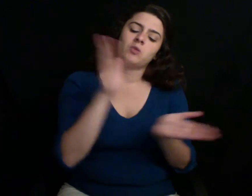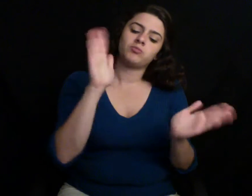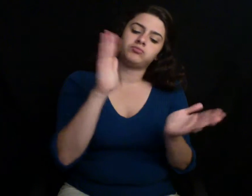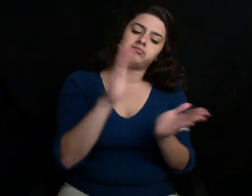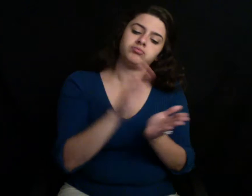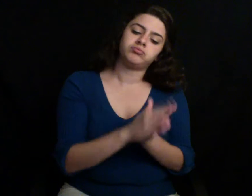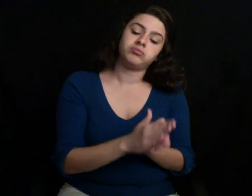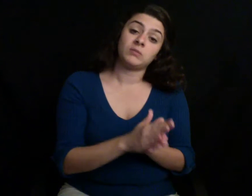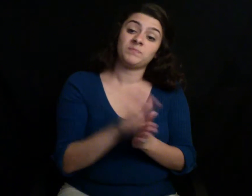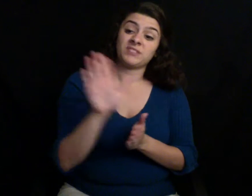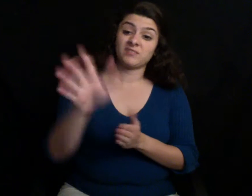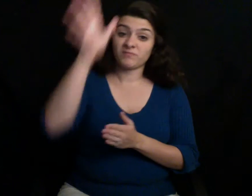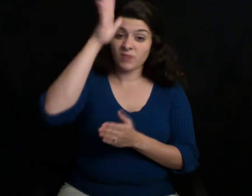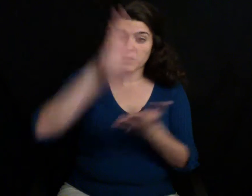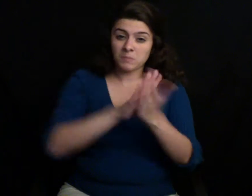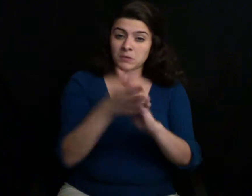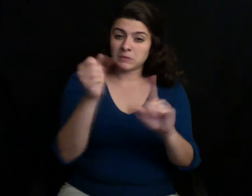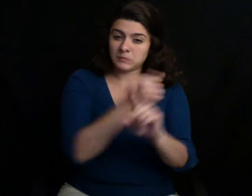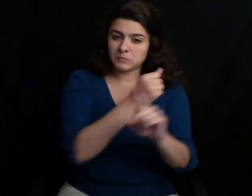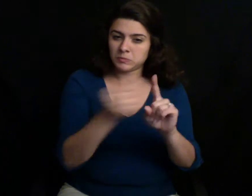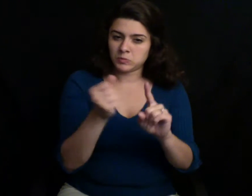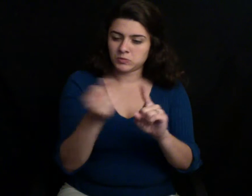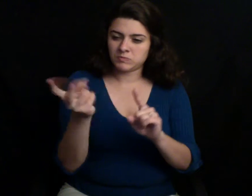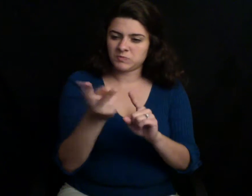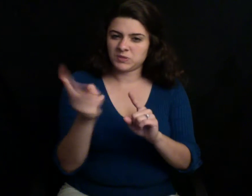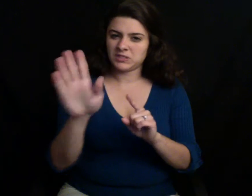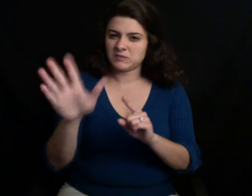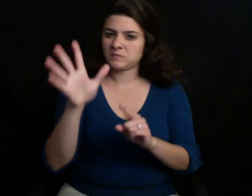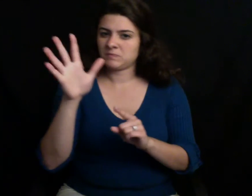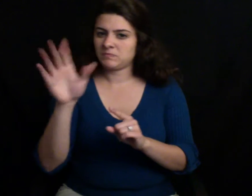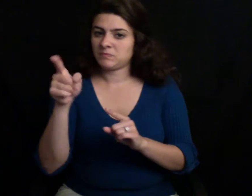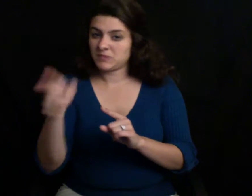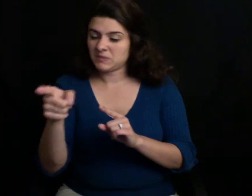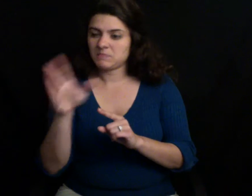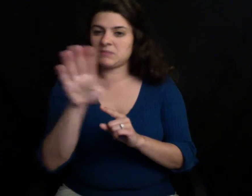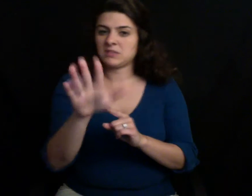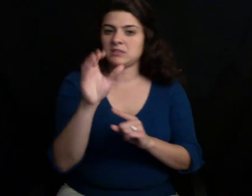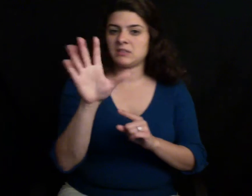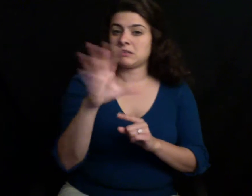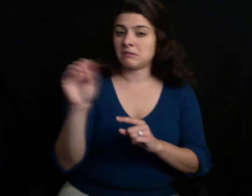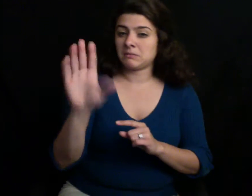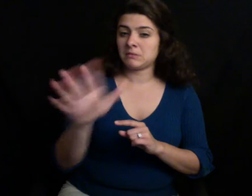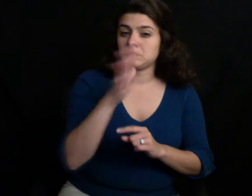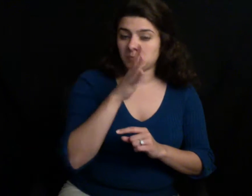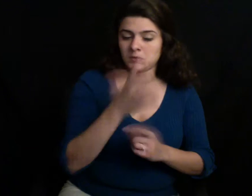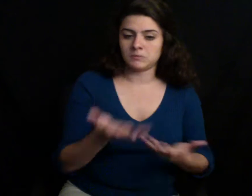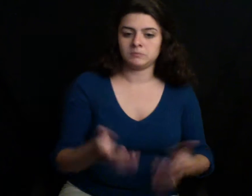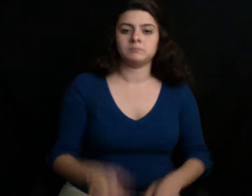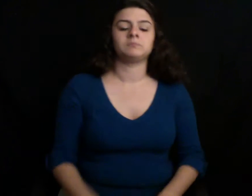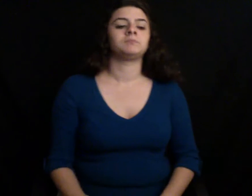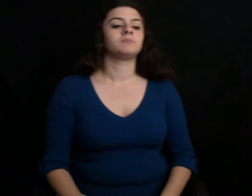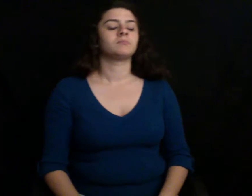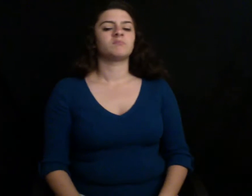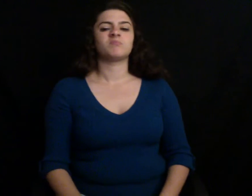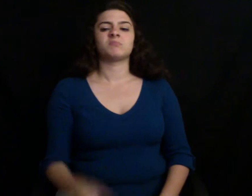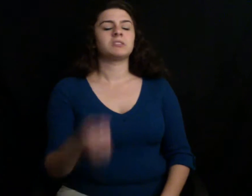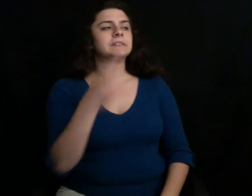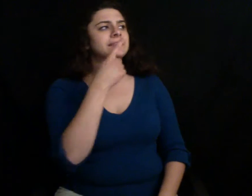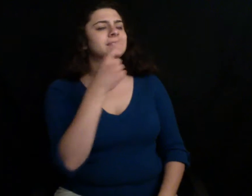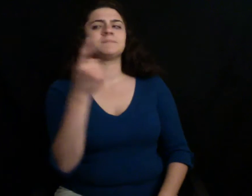Daystorm and his mother. He would say things to her like, fuck you, why you feel like you're better than me now? She's like, no, we're working